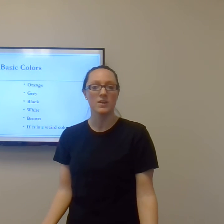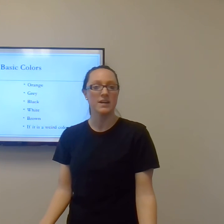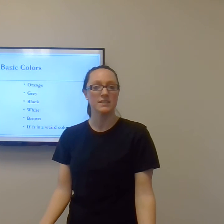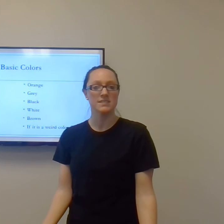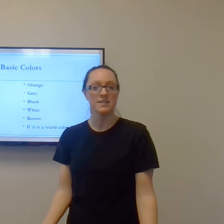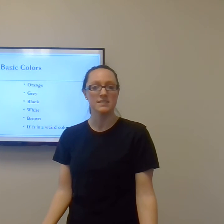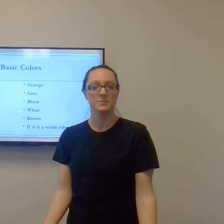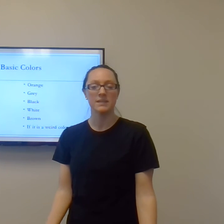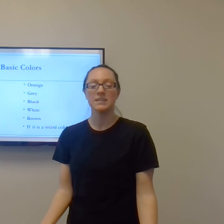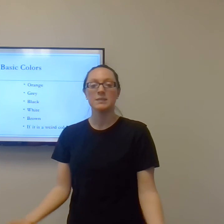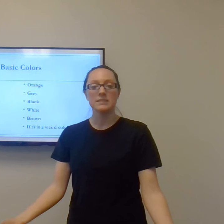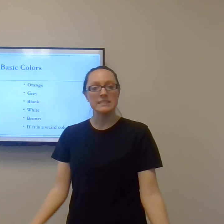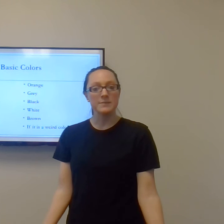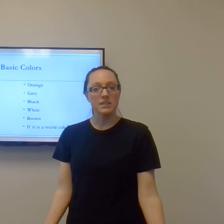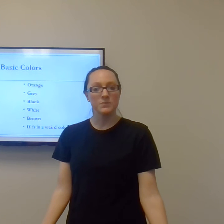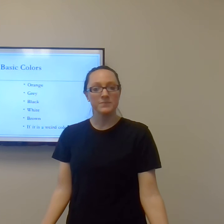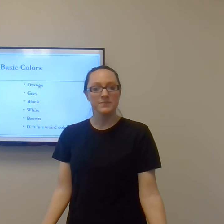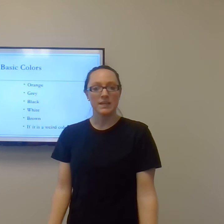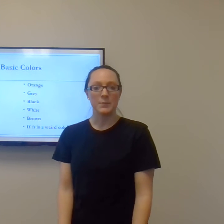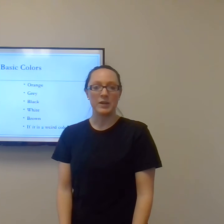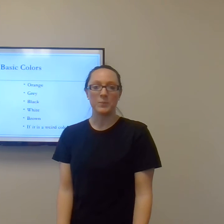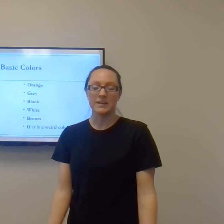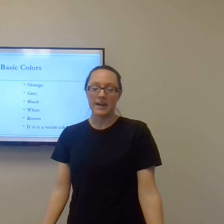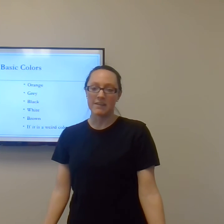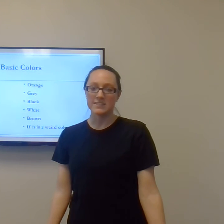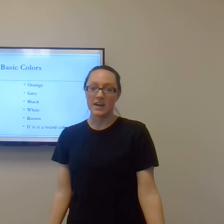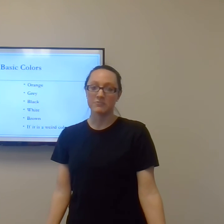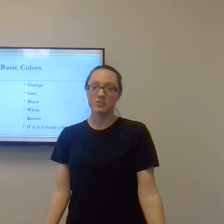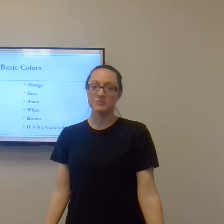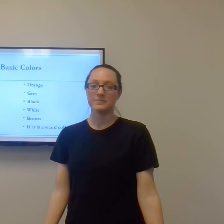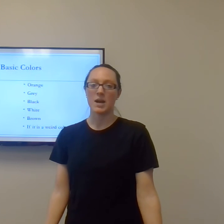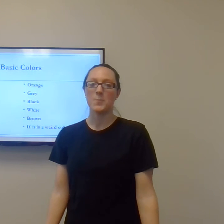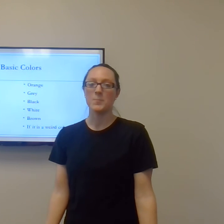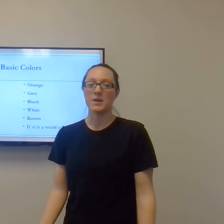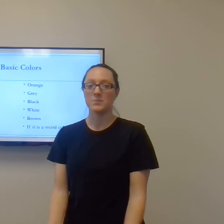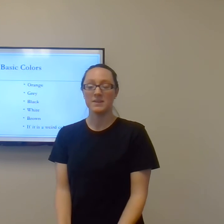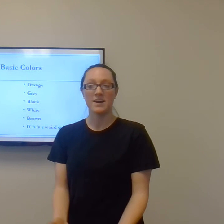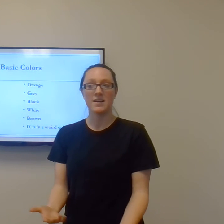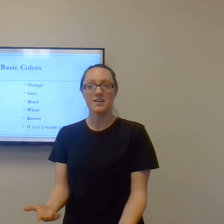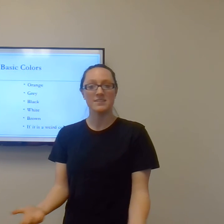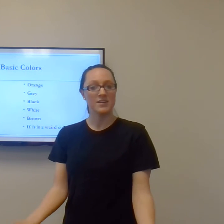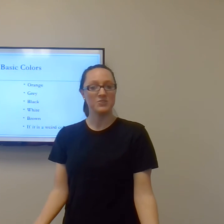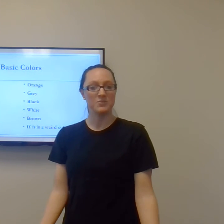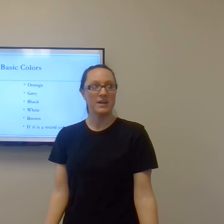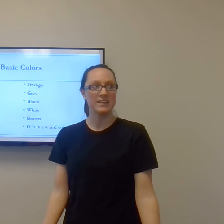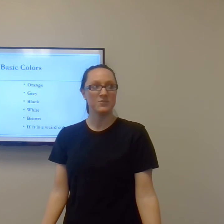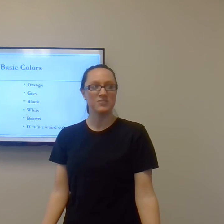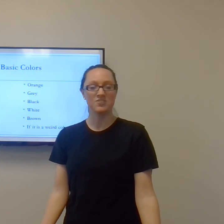not going to discuss them, please let me know. I may or may not have a sign for you. I may or may not tell you the right language to